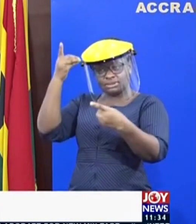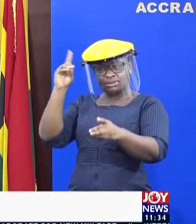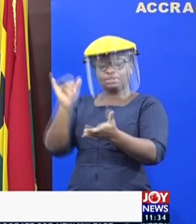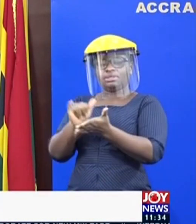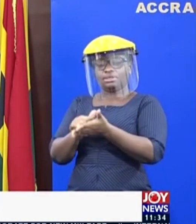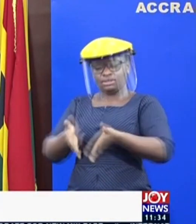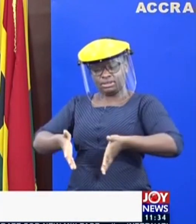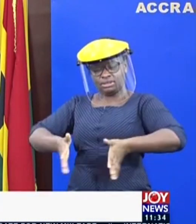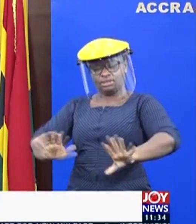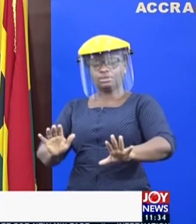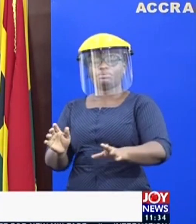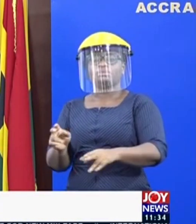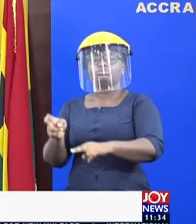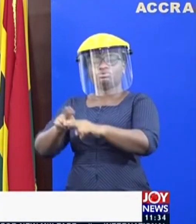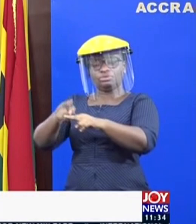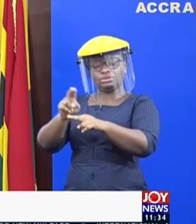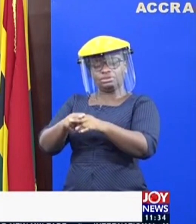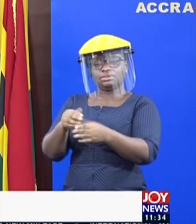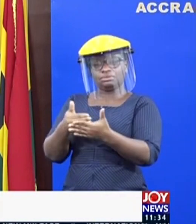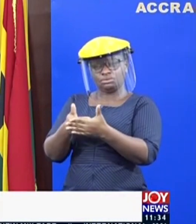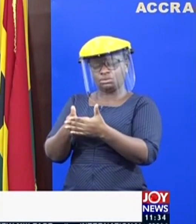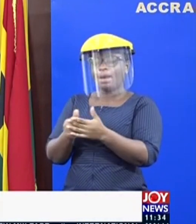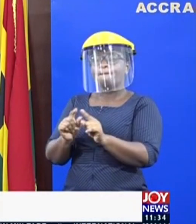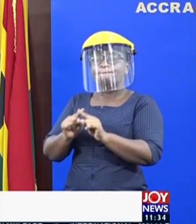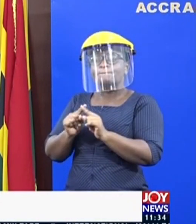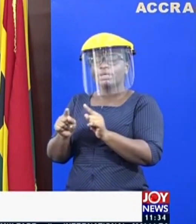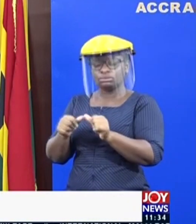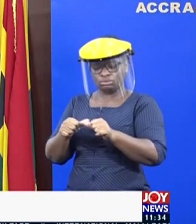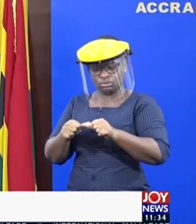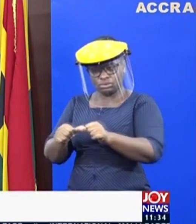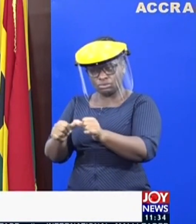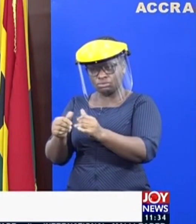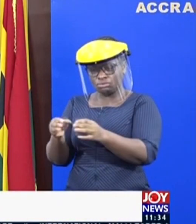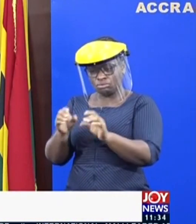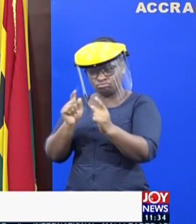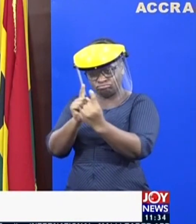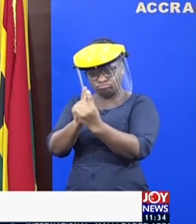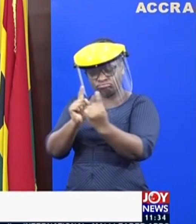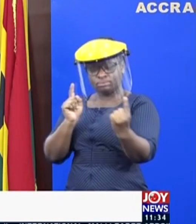for that to take place. But of course, we'll continue observing.